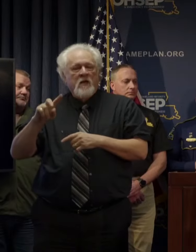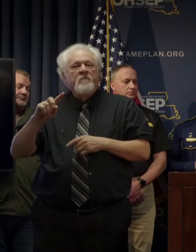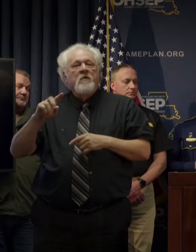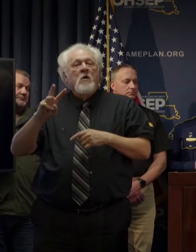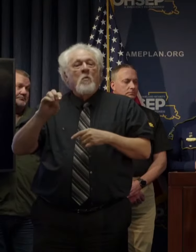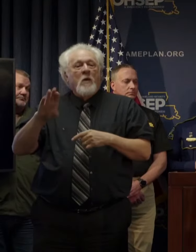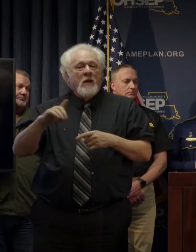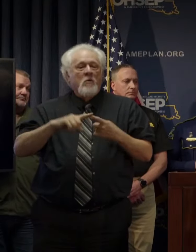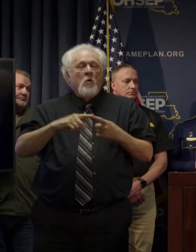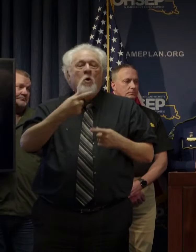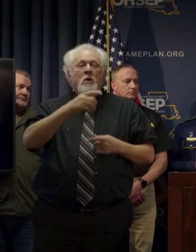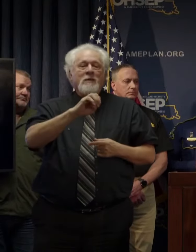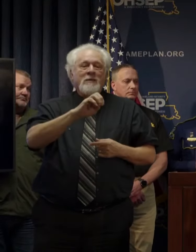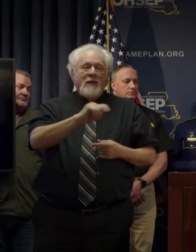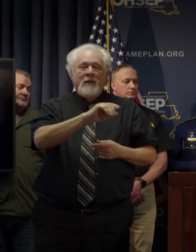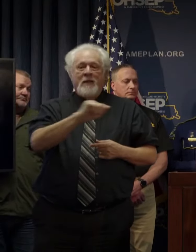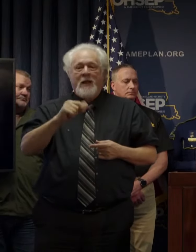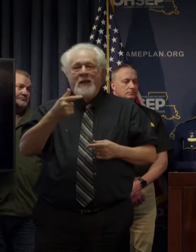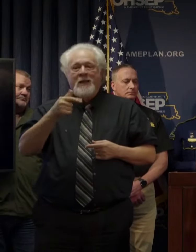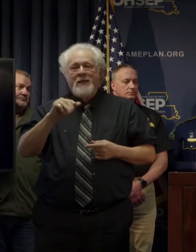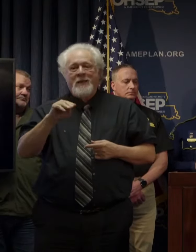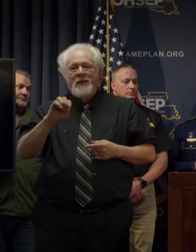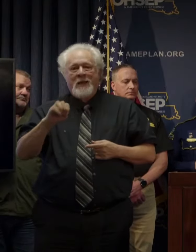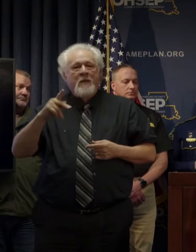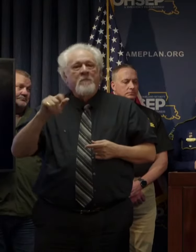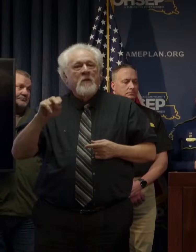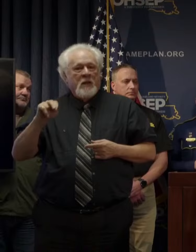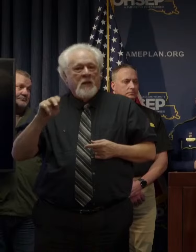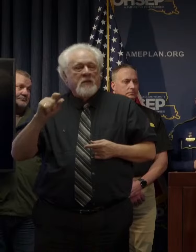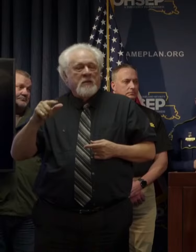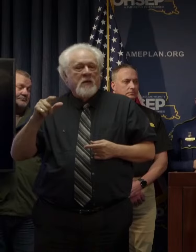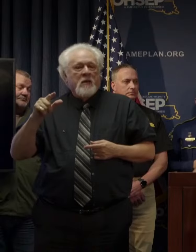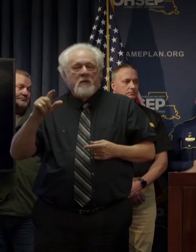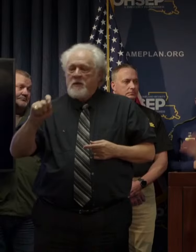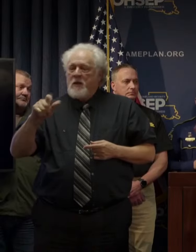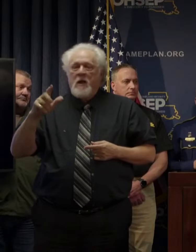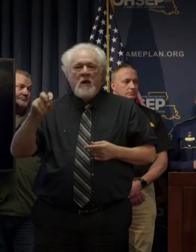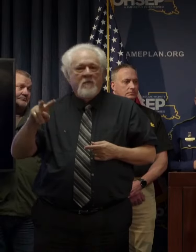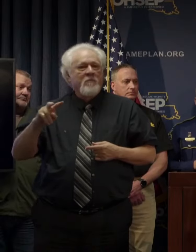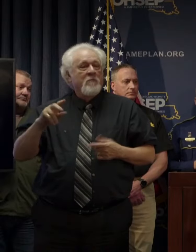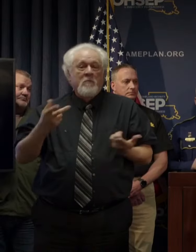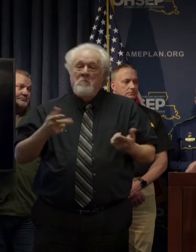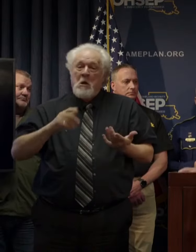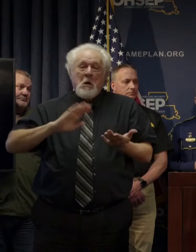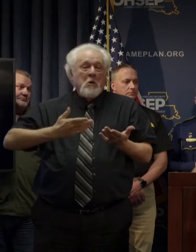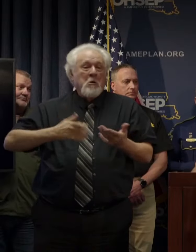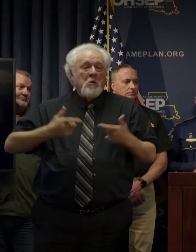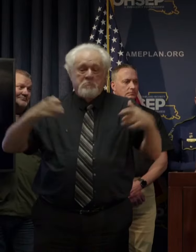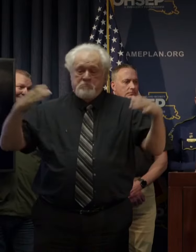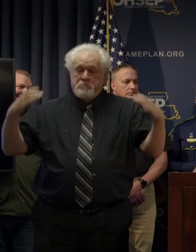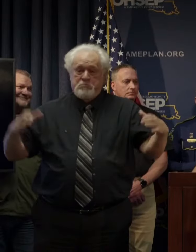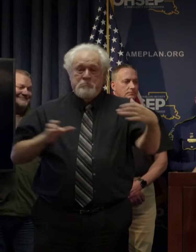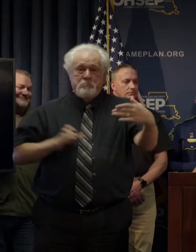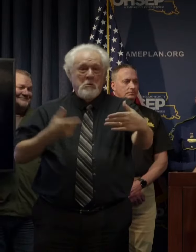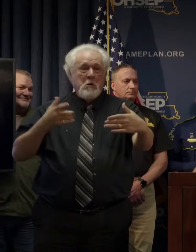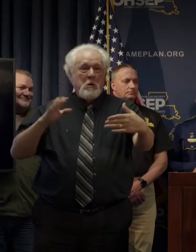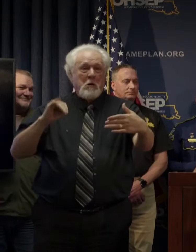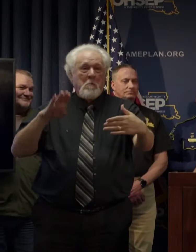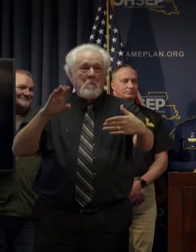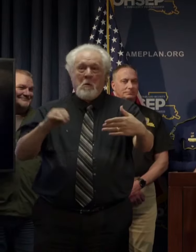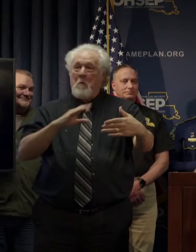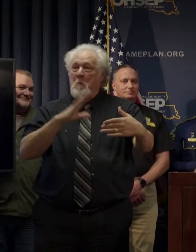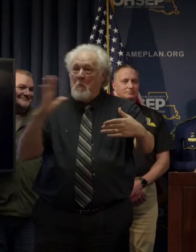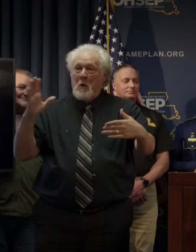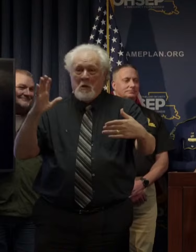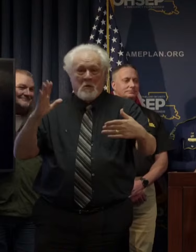through this event very safely. Look, this is the time when you can cook you a big pot of gumbo and it'll